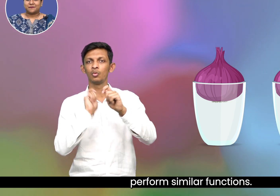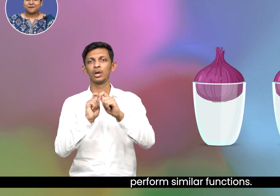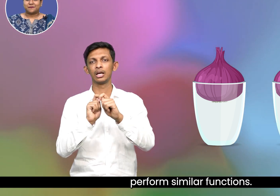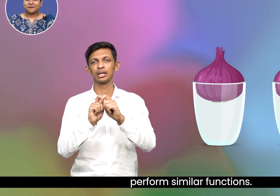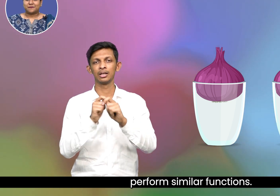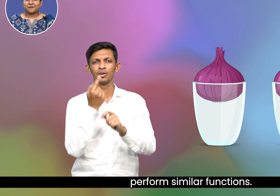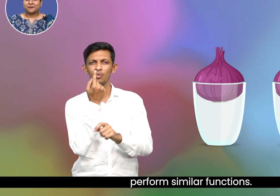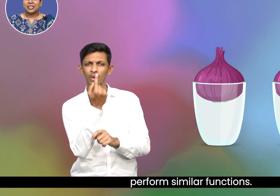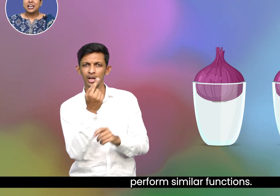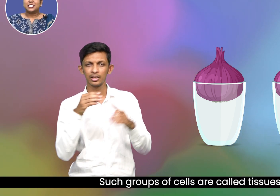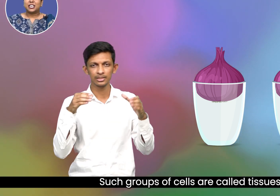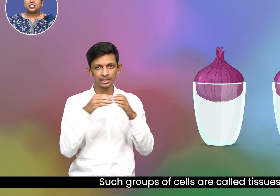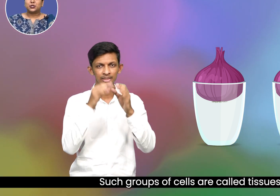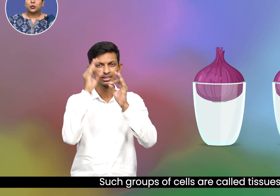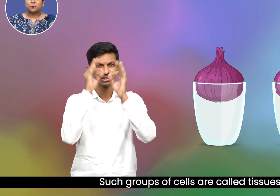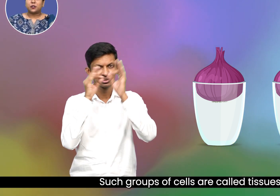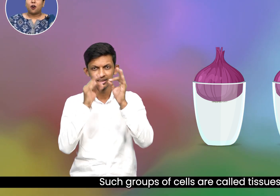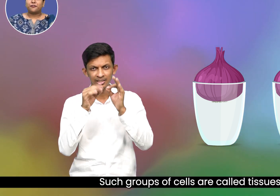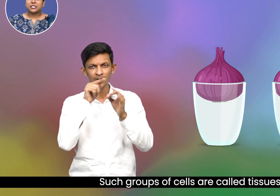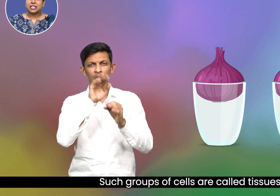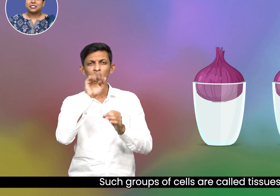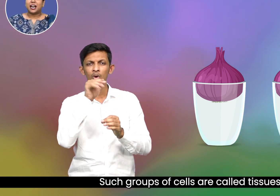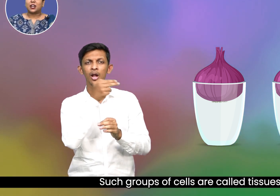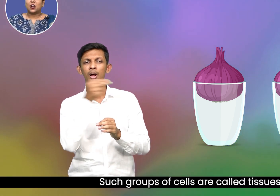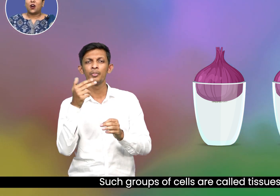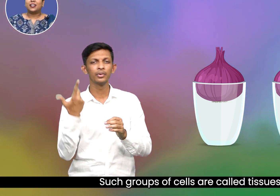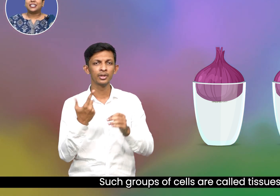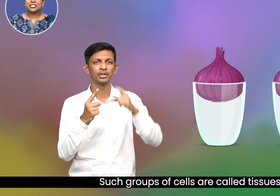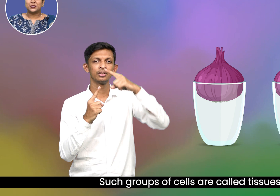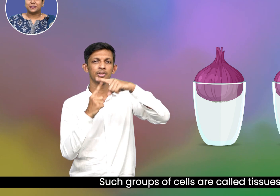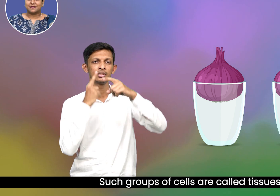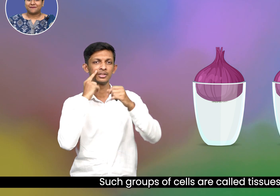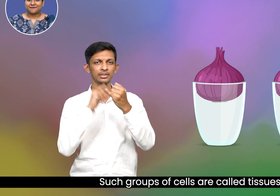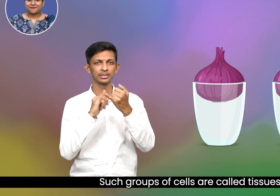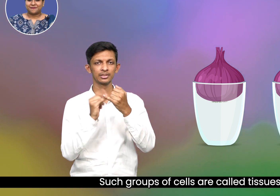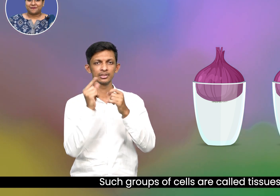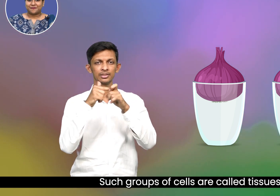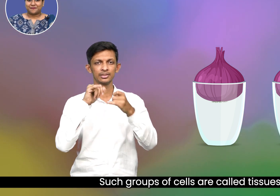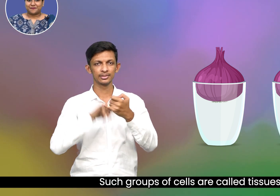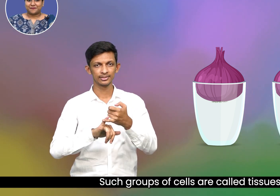Such groups of cells are called tissues.